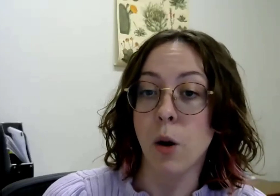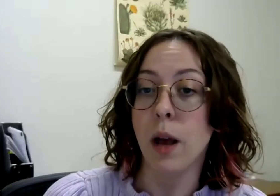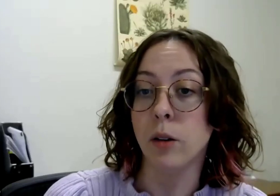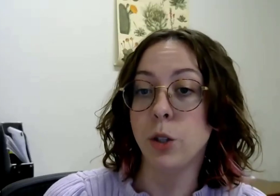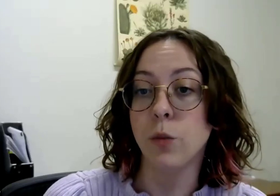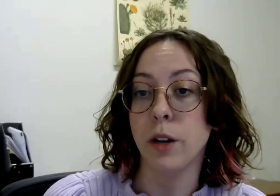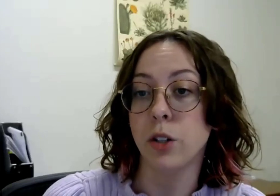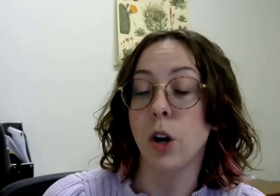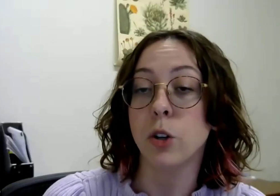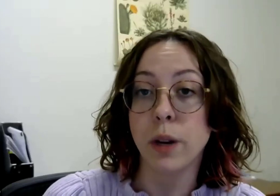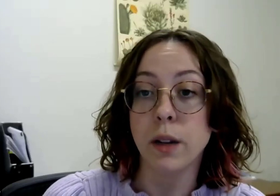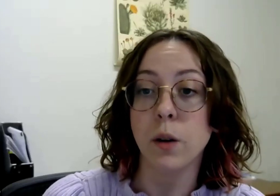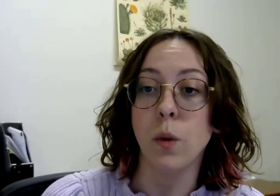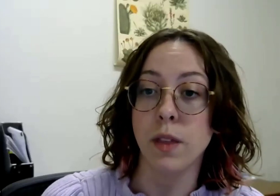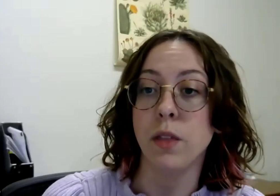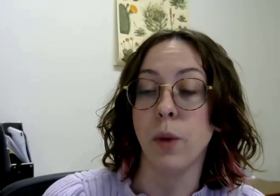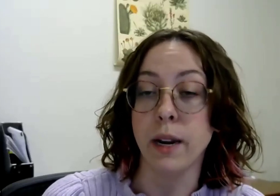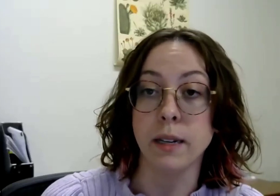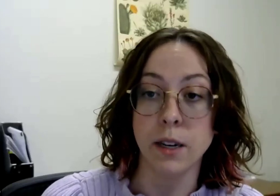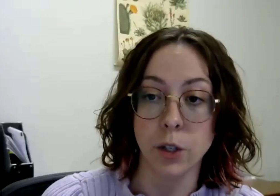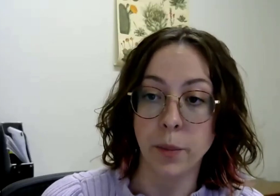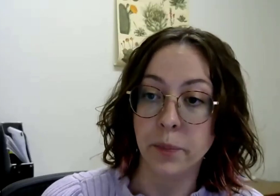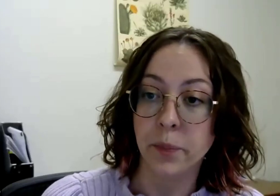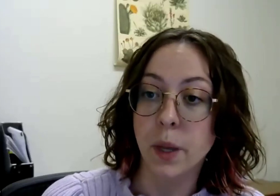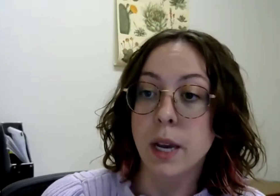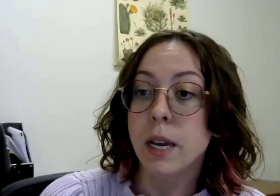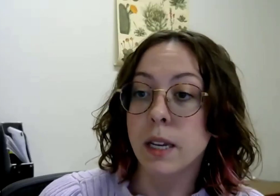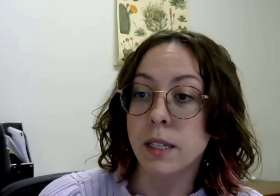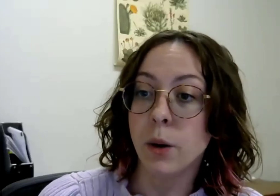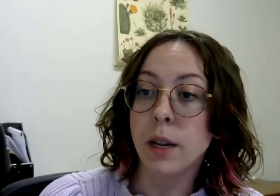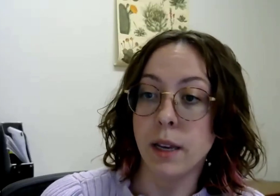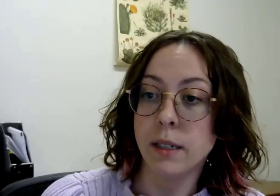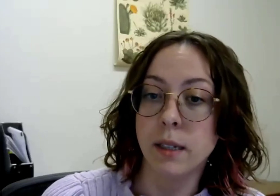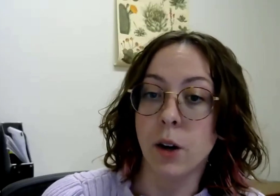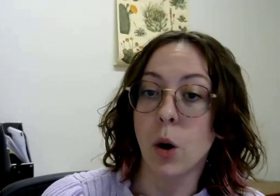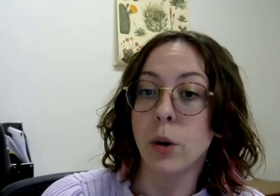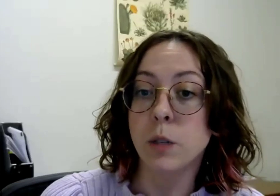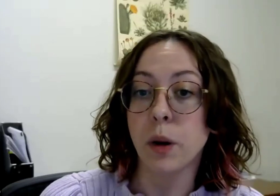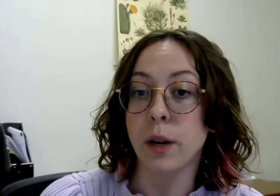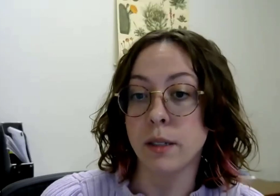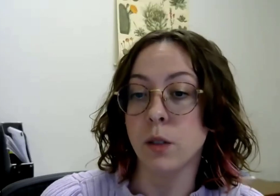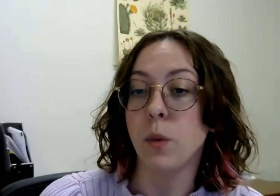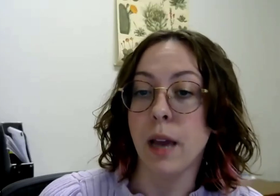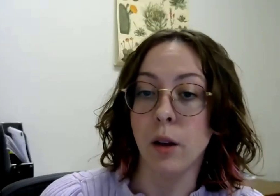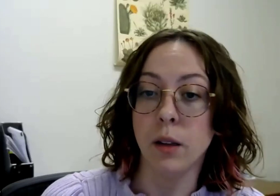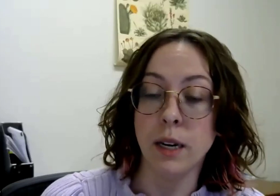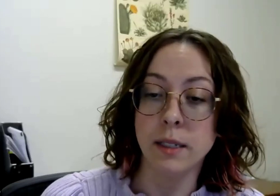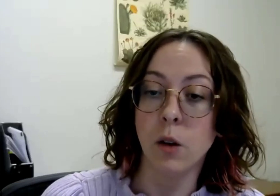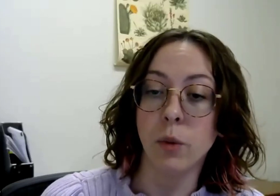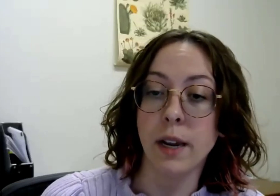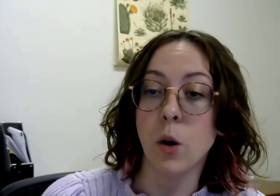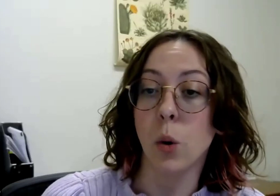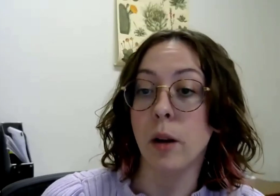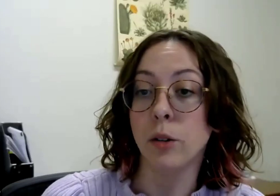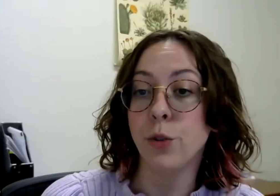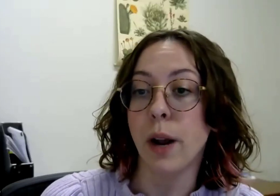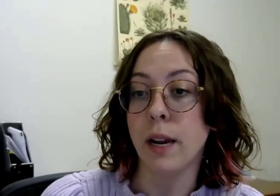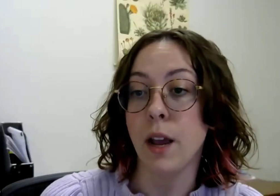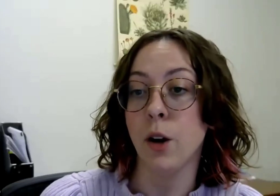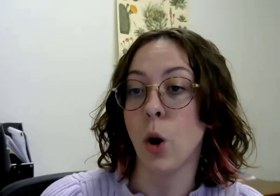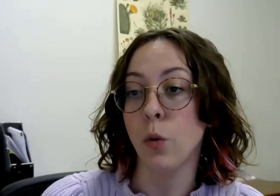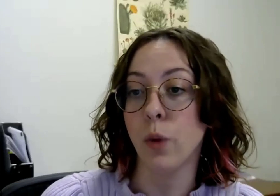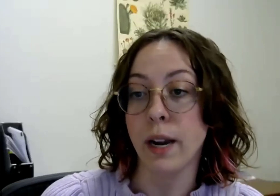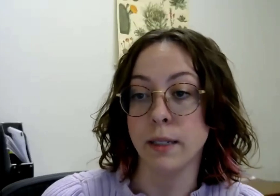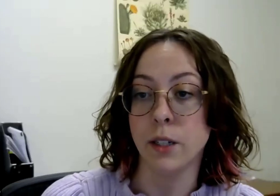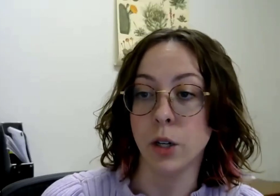evaluate how L2 writers are treated within the Writing Center. Considering this and our own experiences with ESL writing or L2